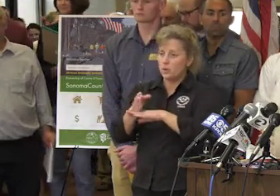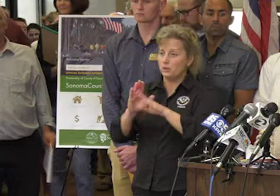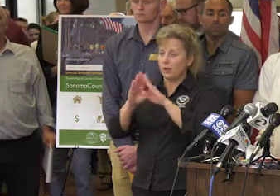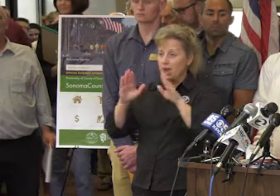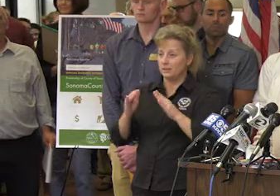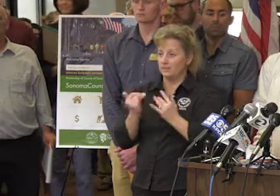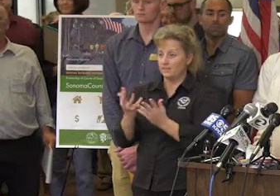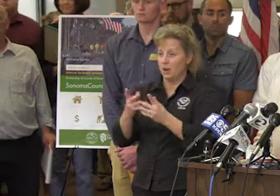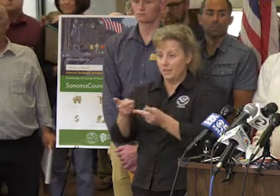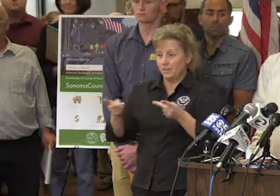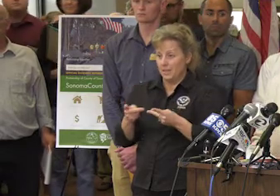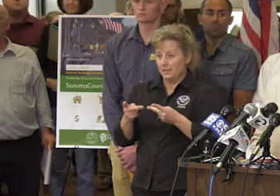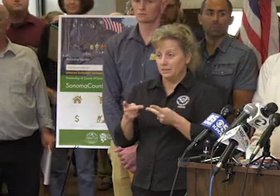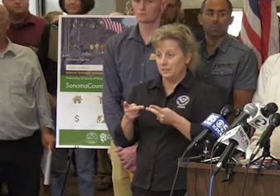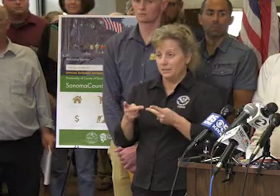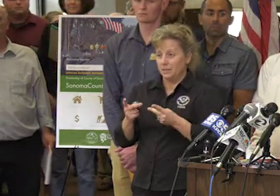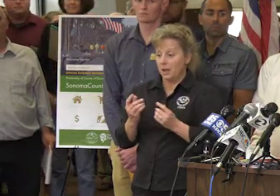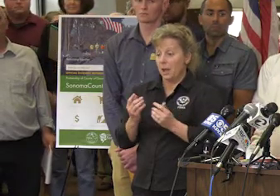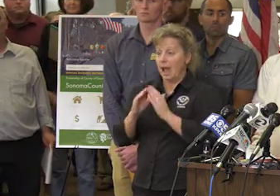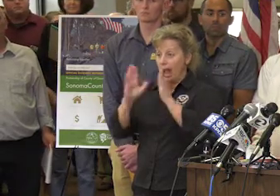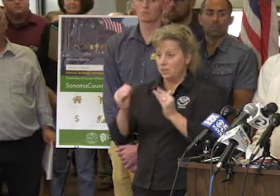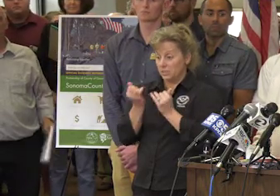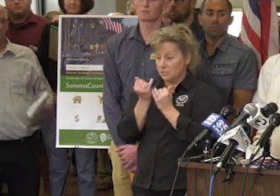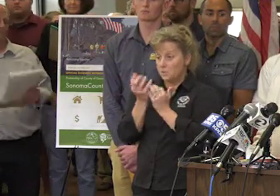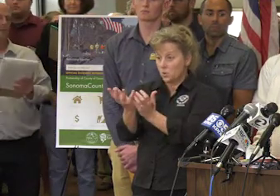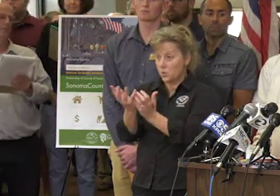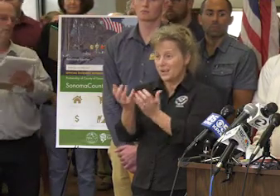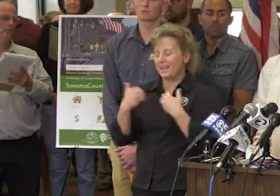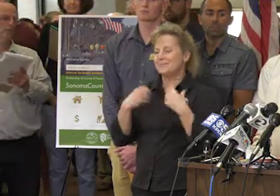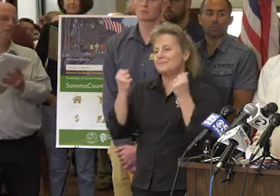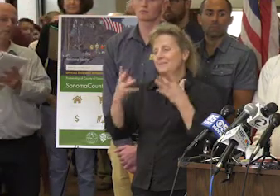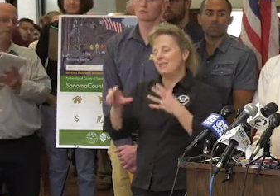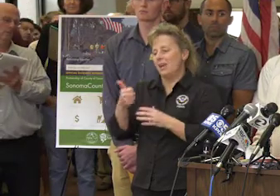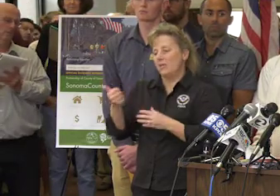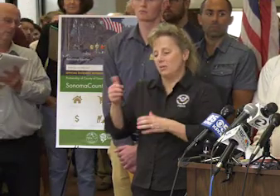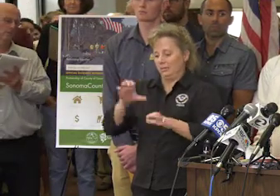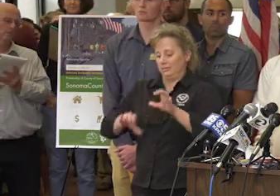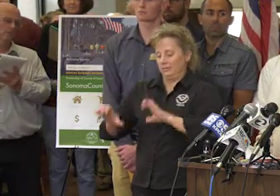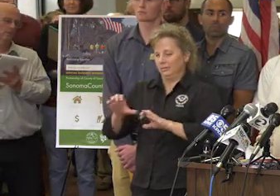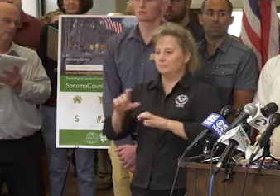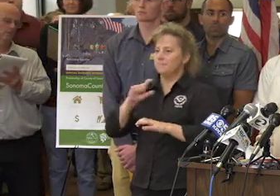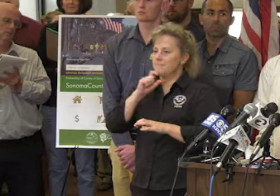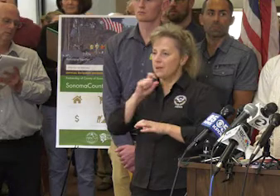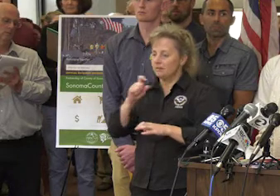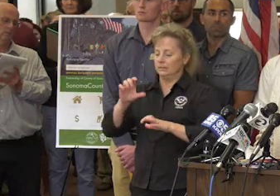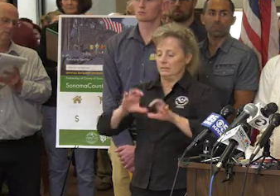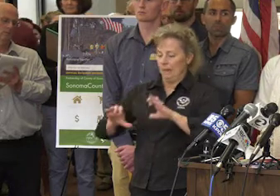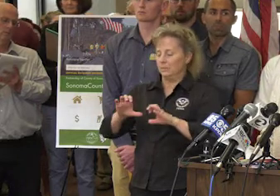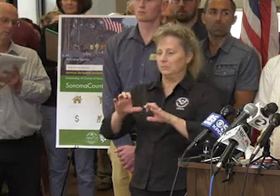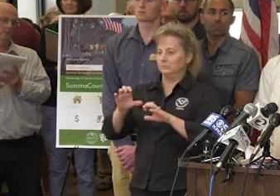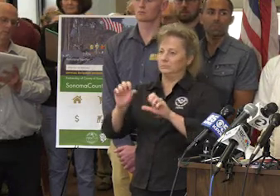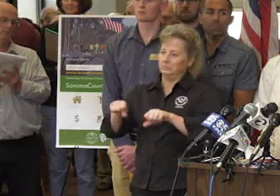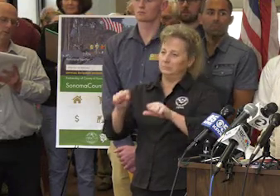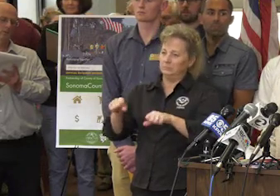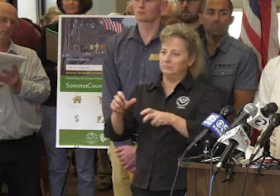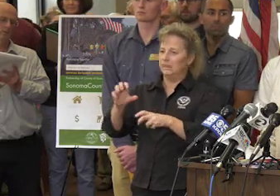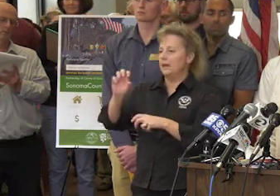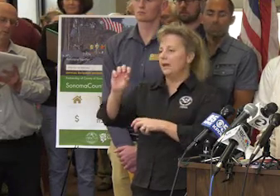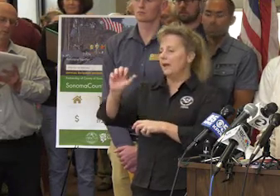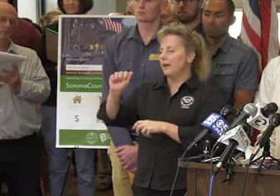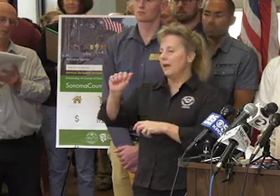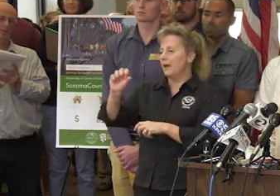your fireplace, the ash from burned homes contains many other items, contains metals and chemicals and potentially